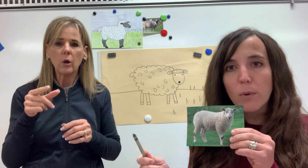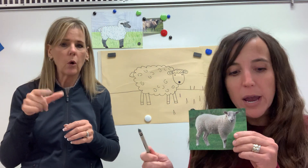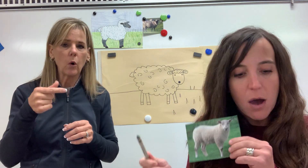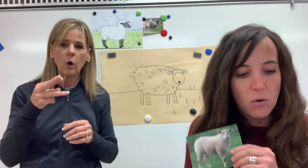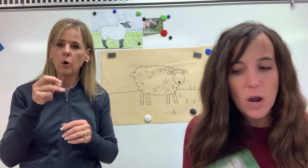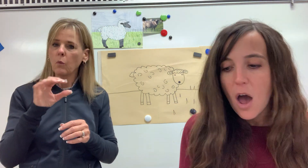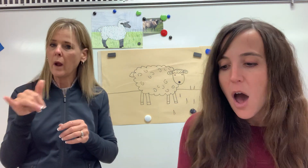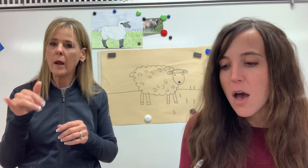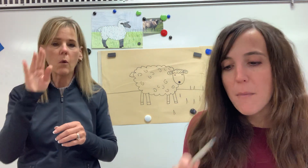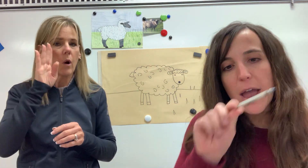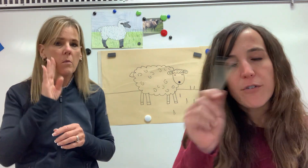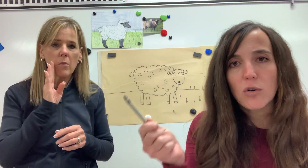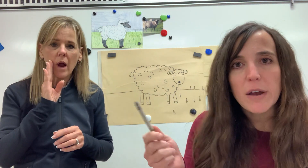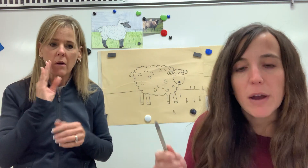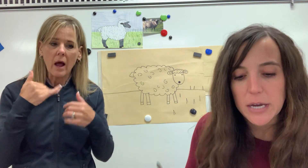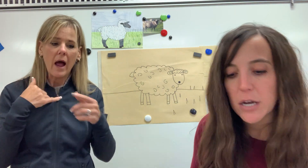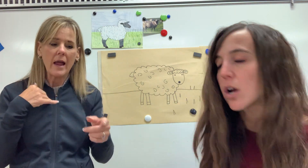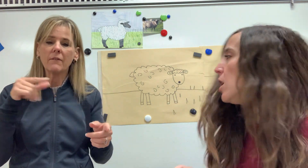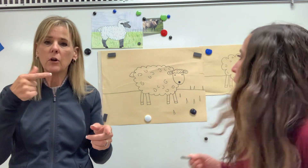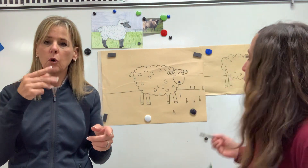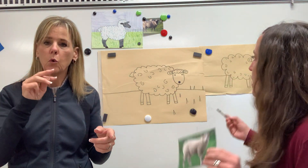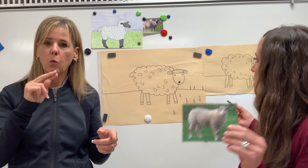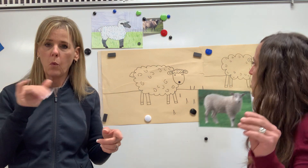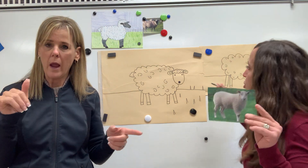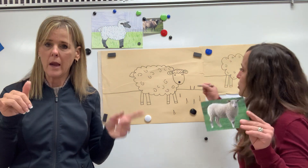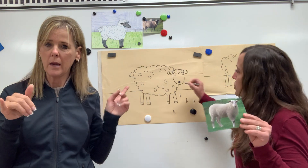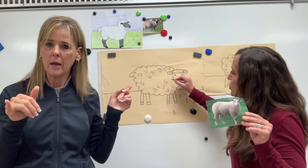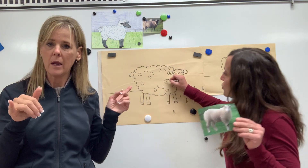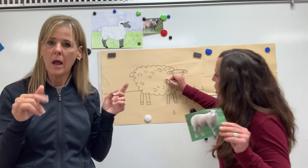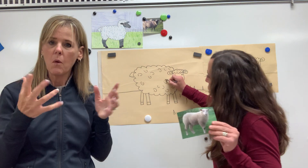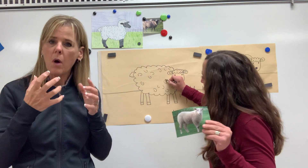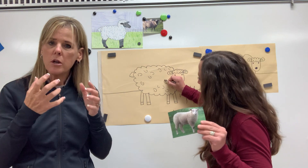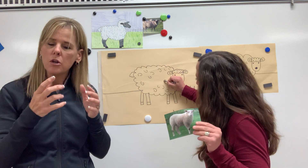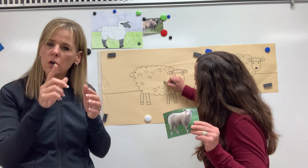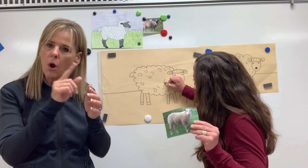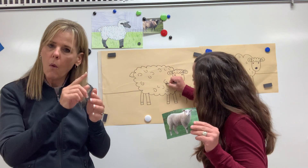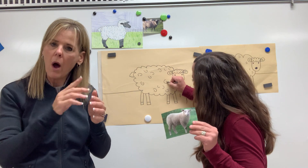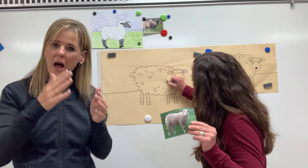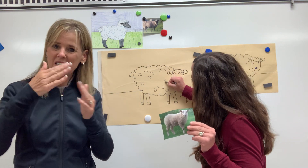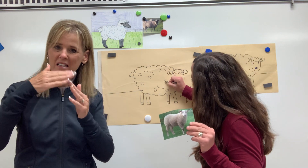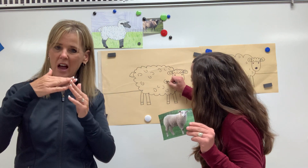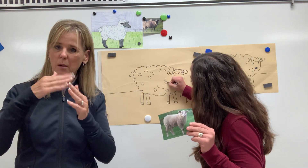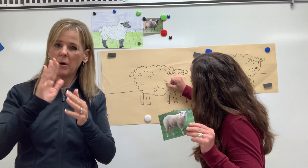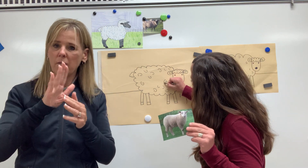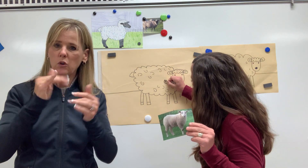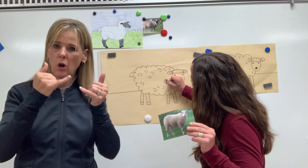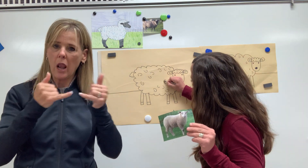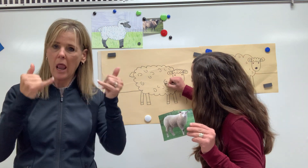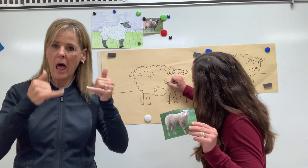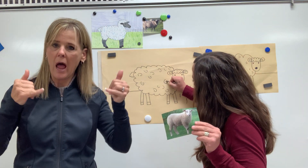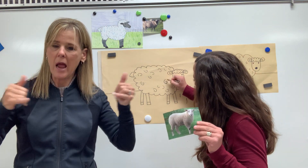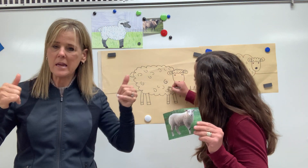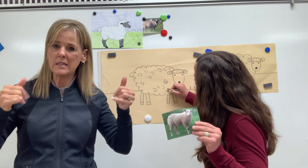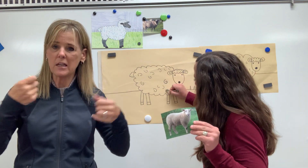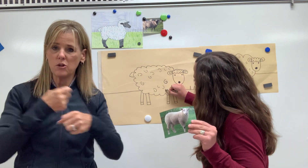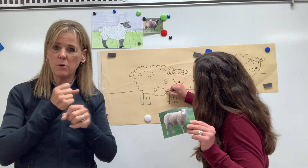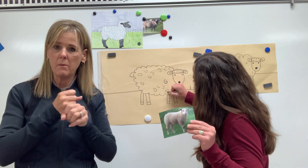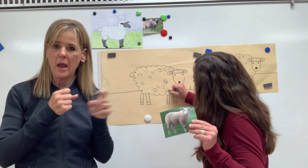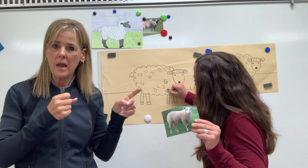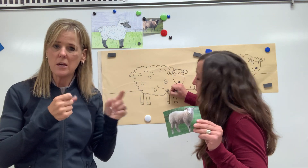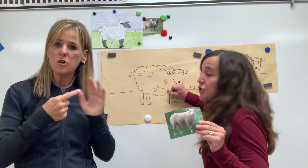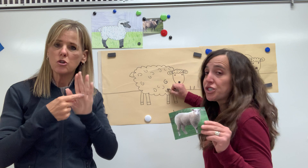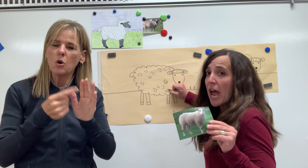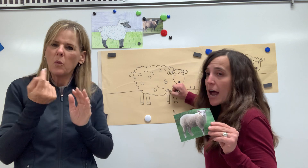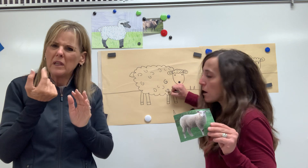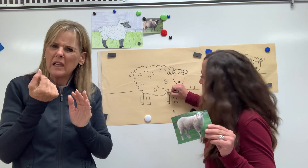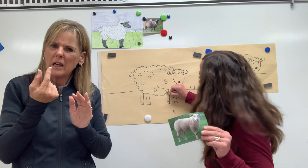or a brown. I have a gray right here. And I want you to go on top of your lines that you made to